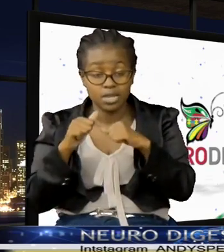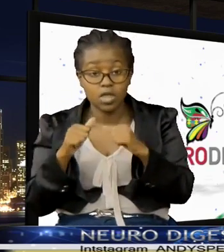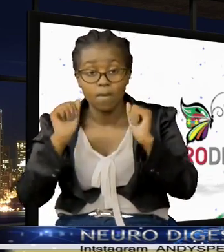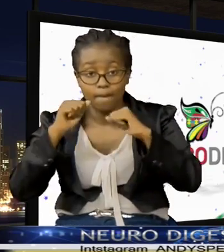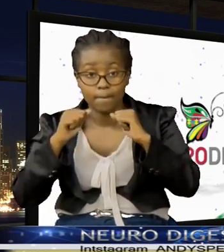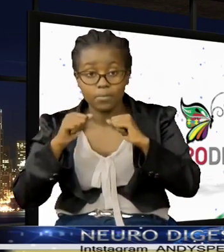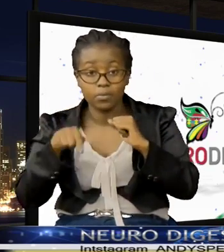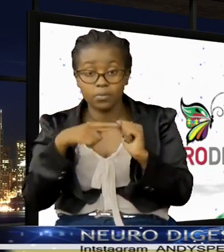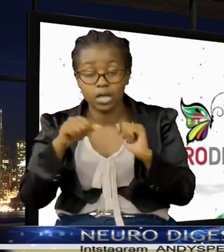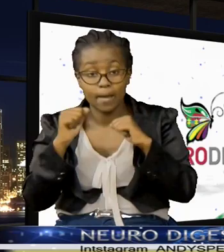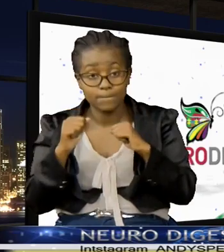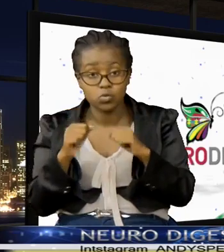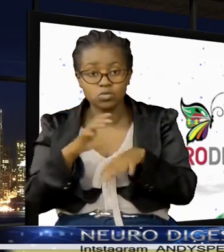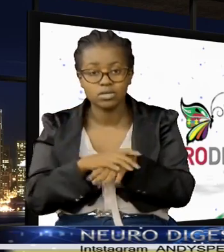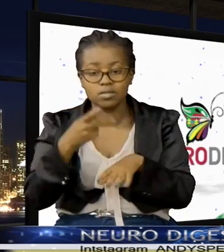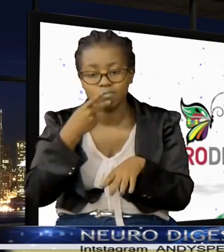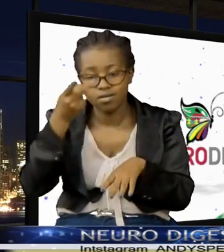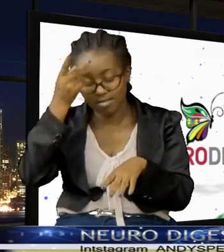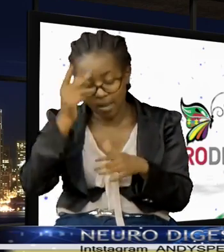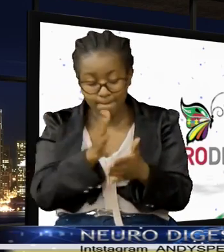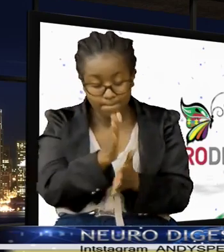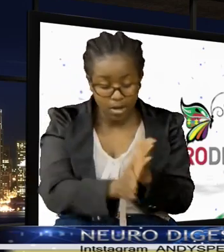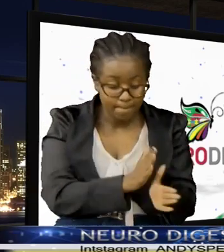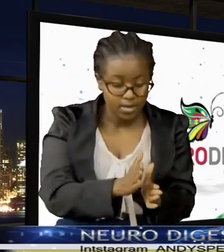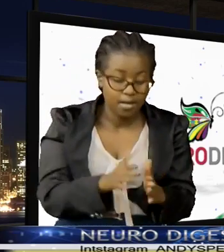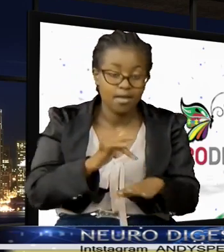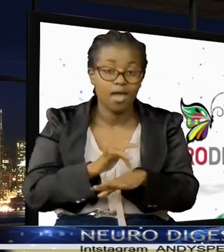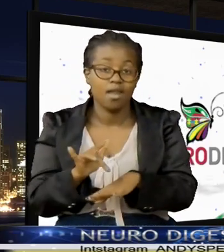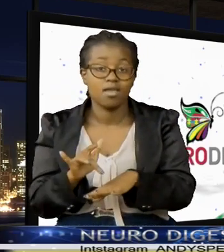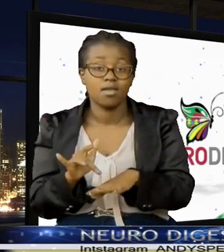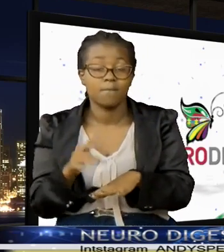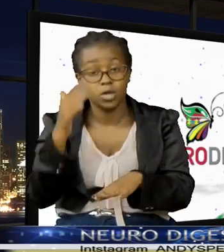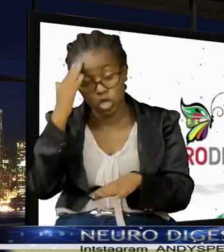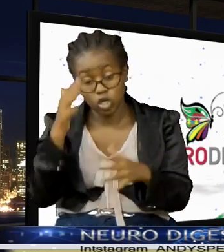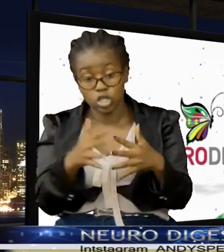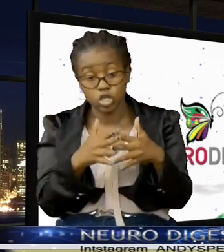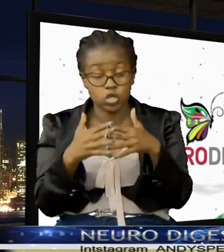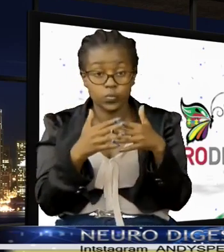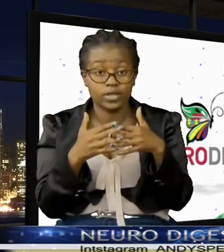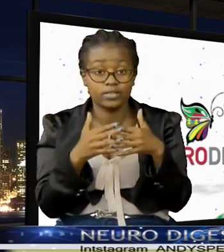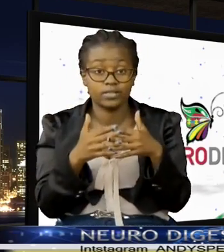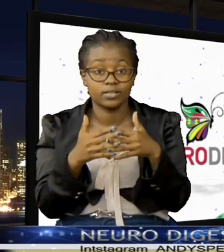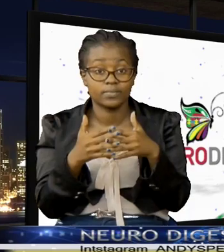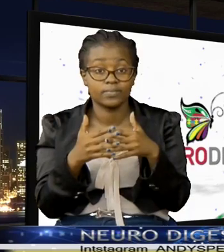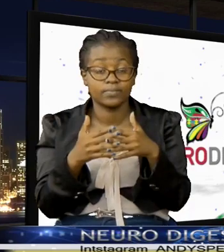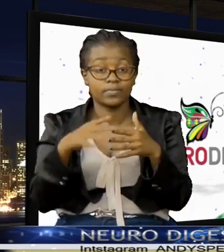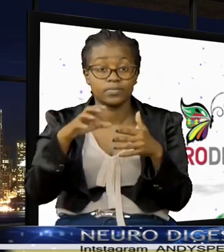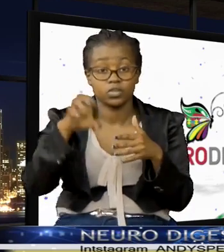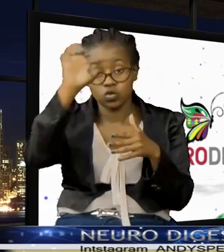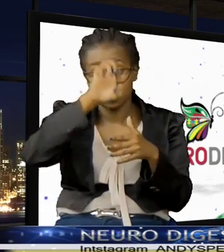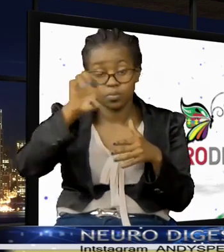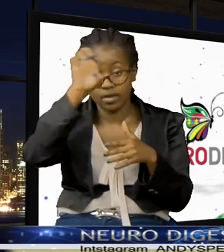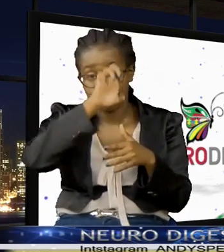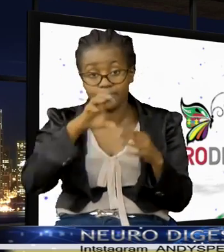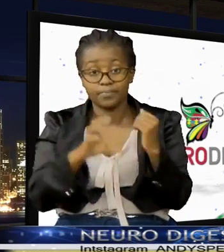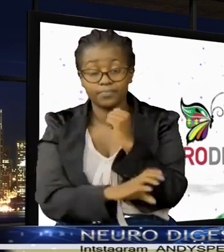to have at least the parents prepared in advance. I know in the US and the European countries, the parents are given